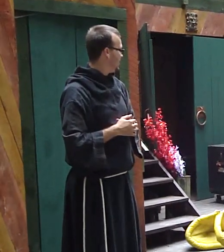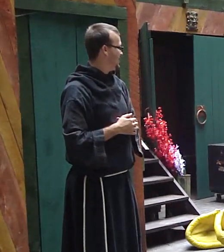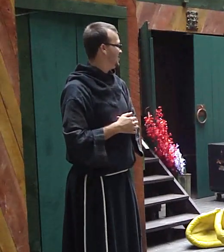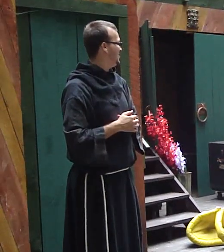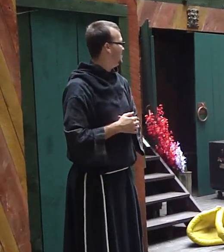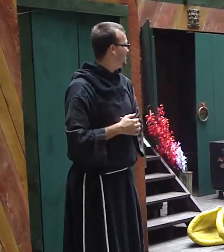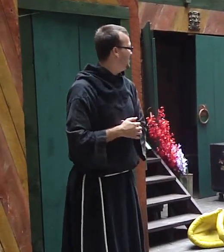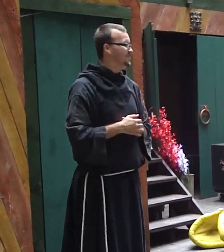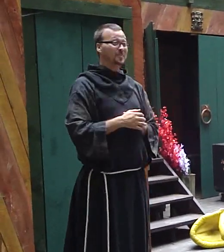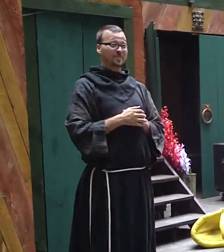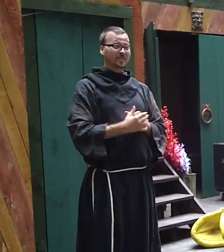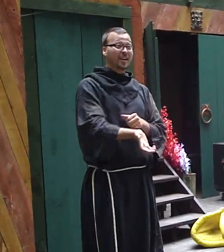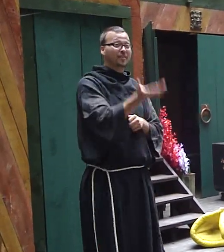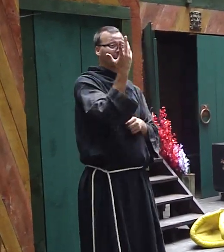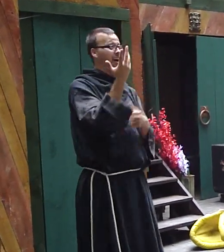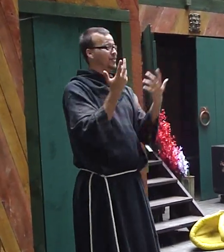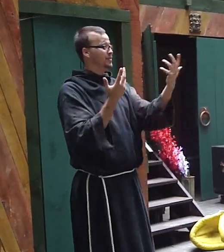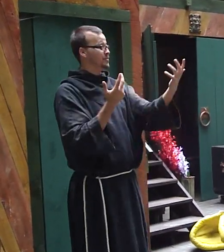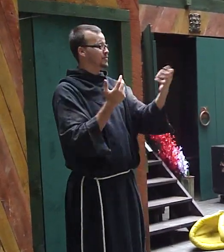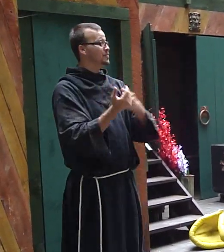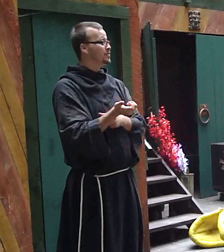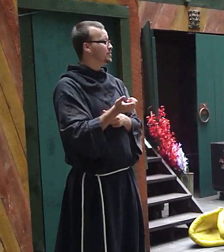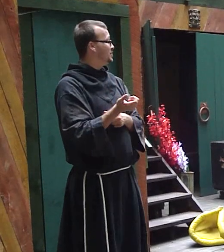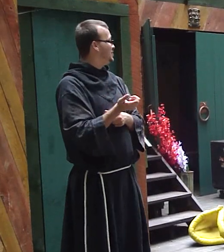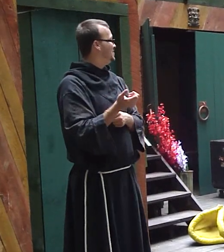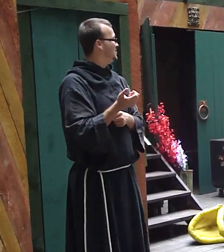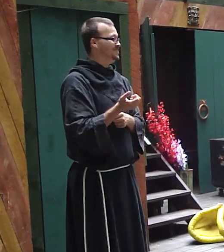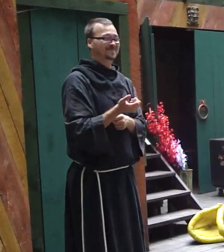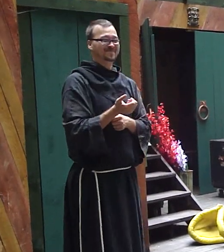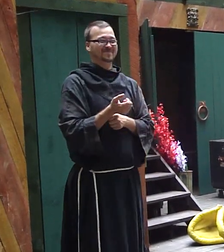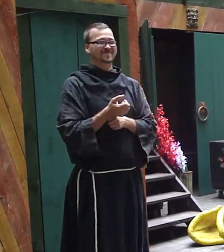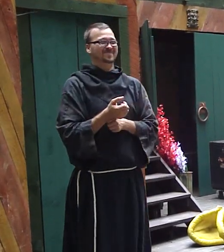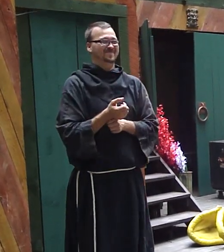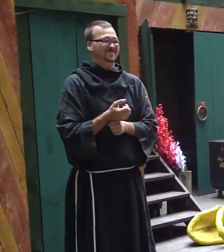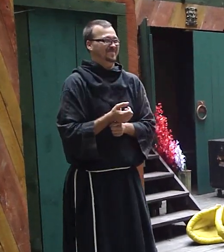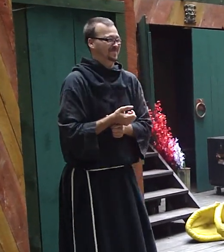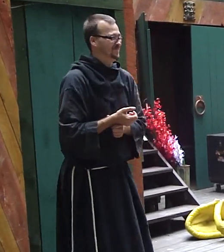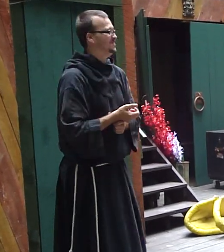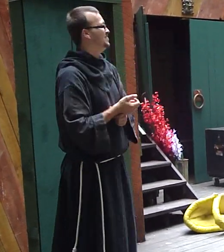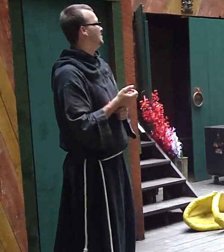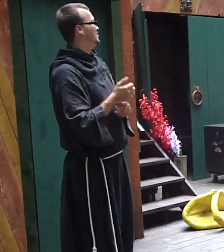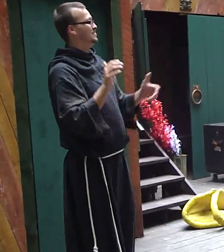Yeah. There were five. Five.